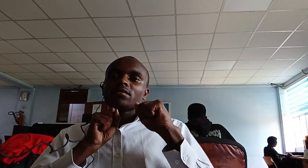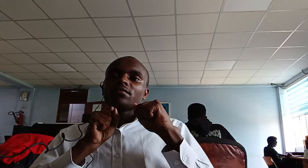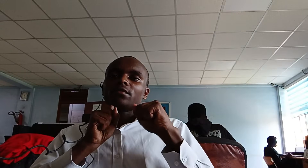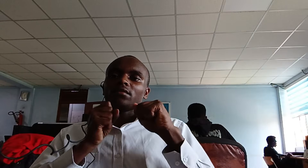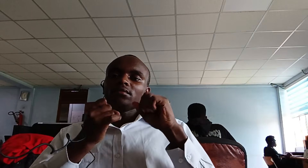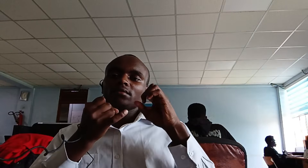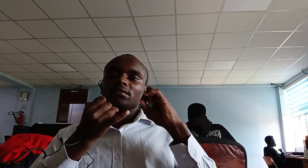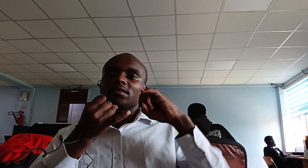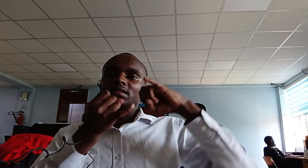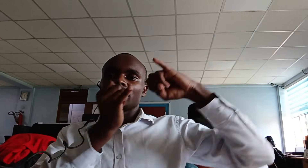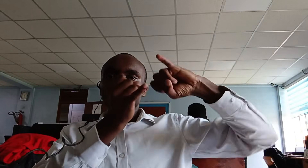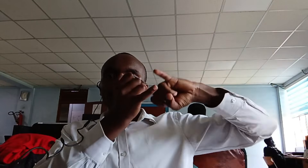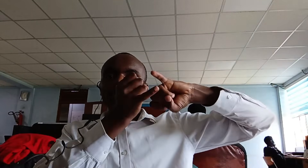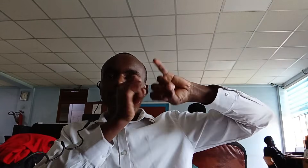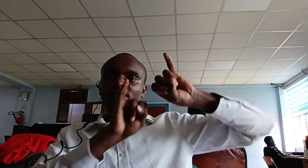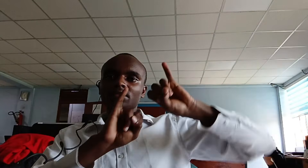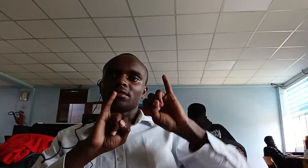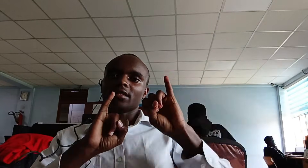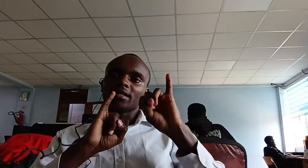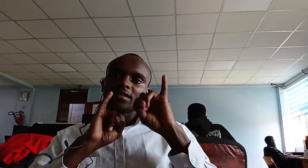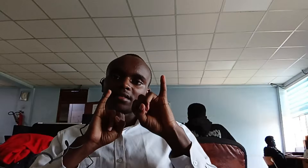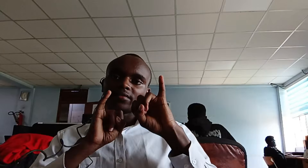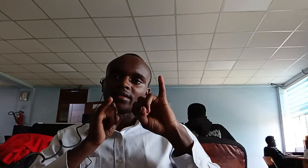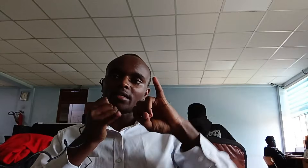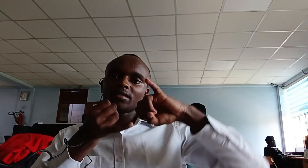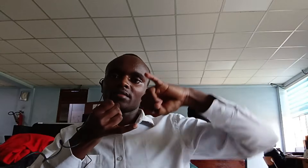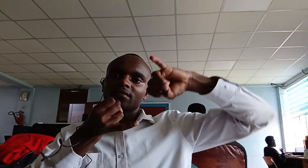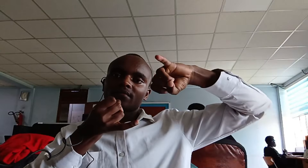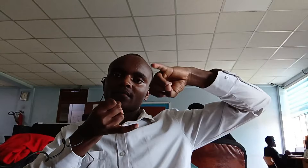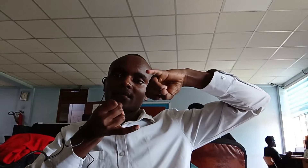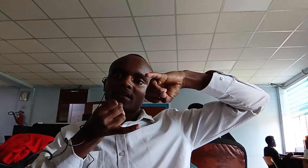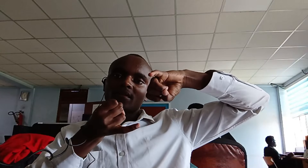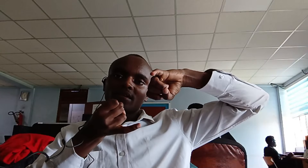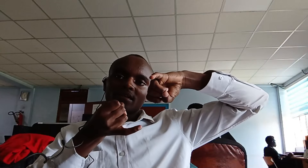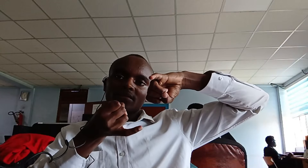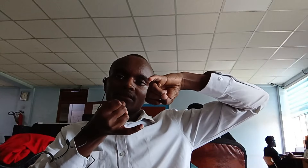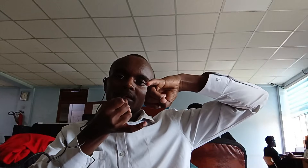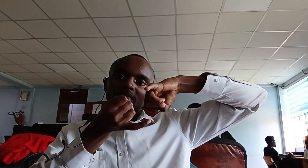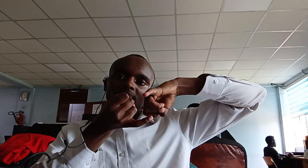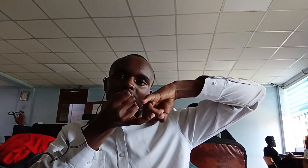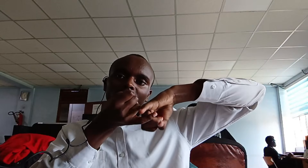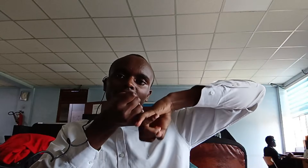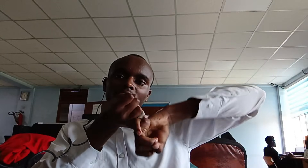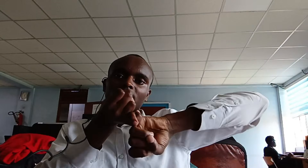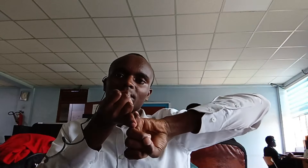all, we sign for marry using the index fingers. The index fingers, you cross them like this.